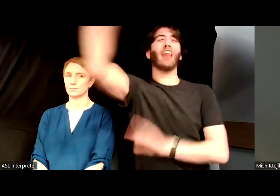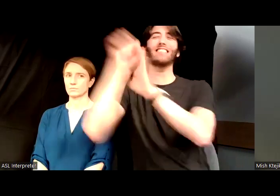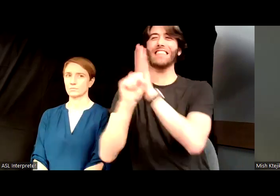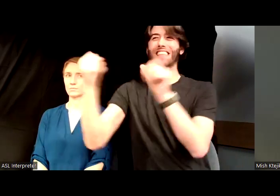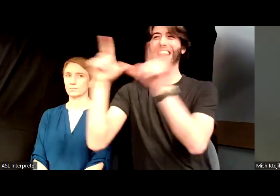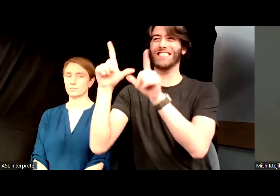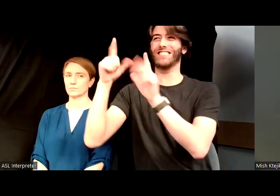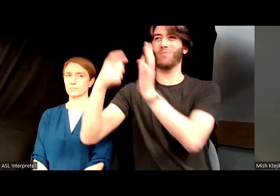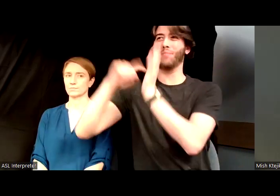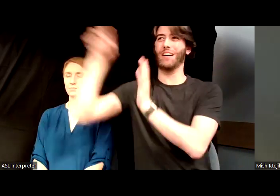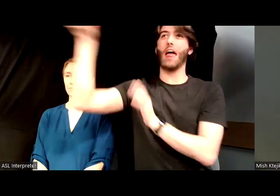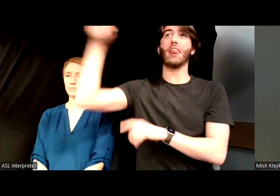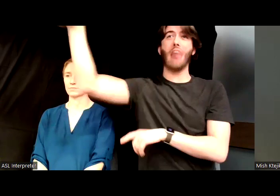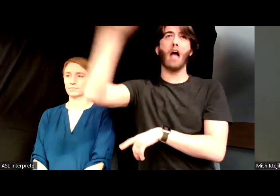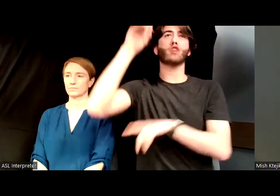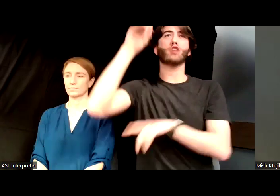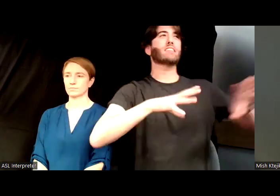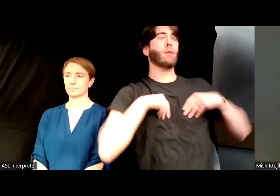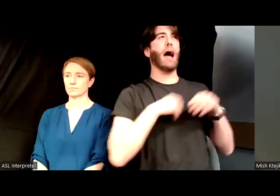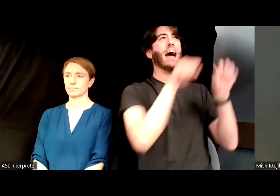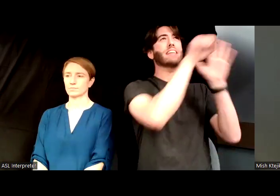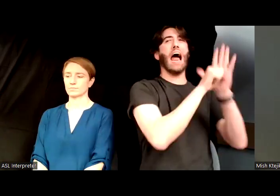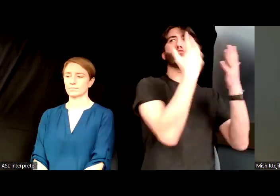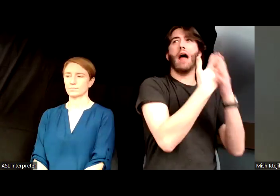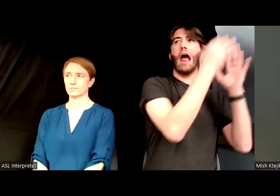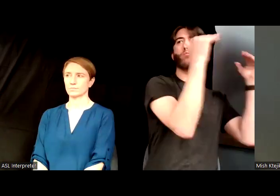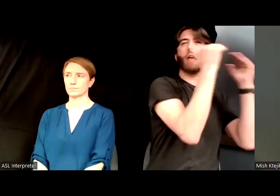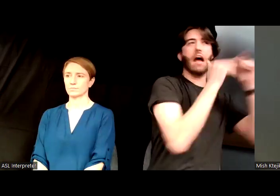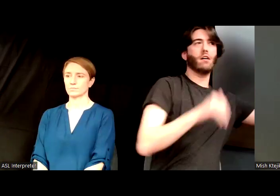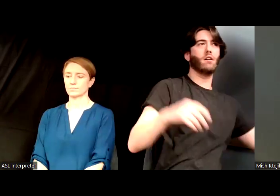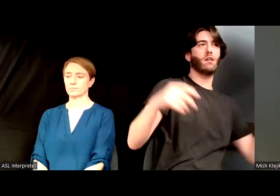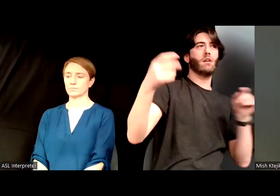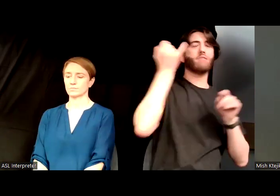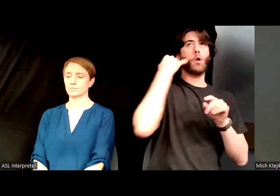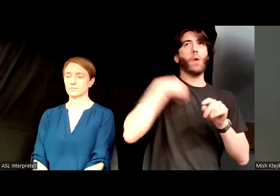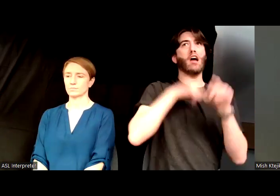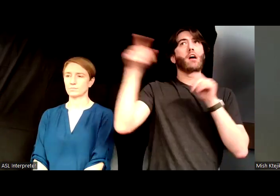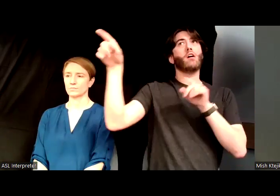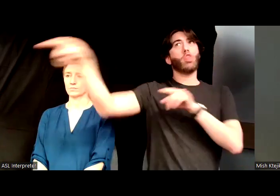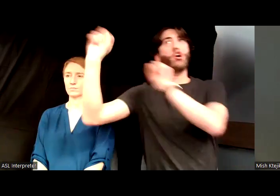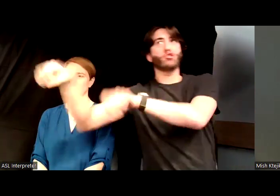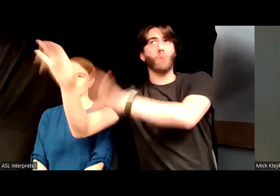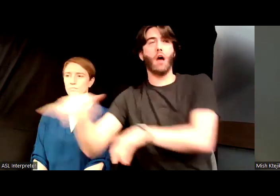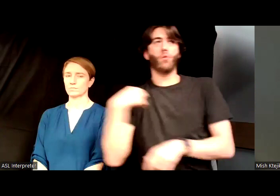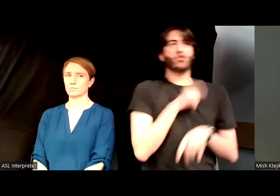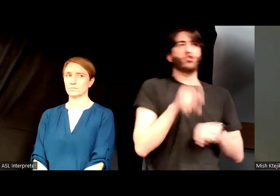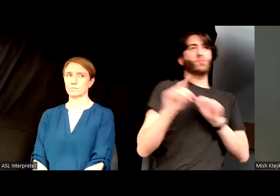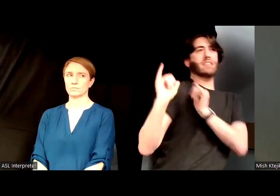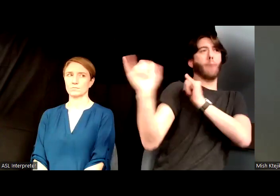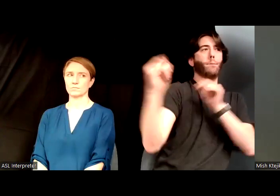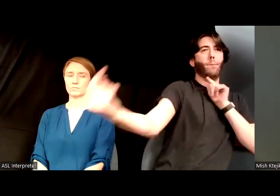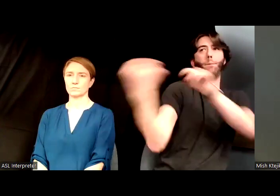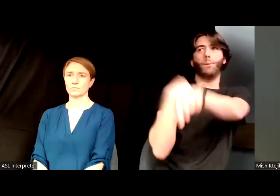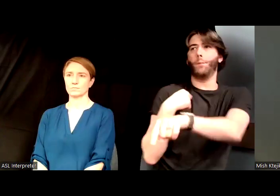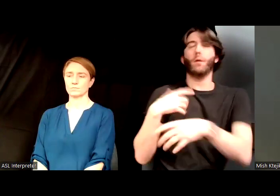about that? In other state requirements, that they accept a state screening